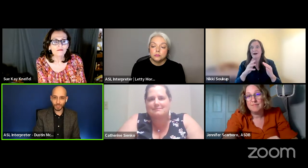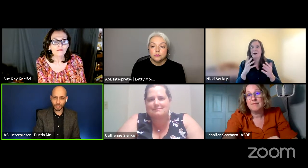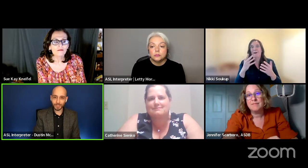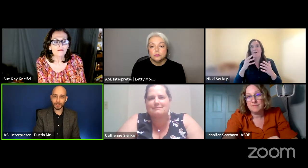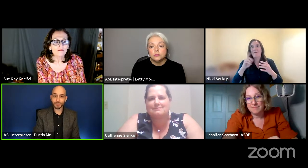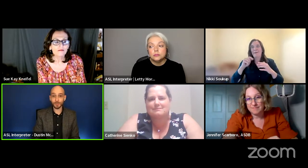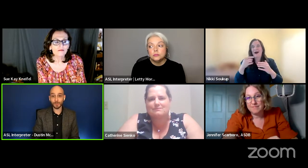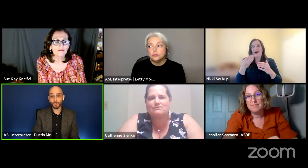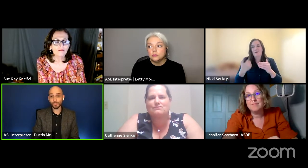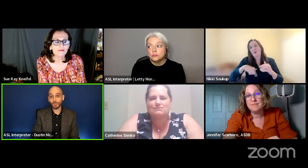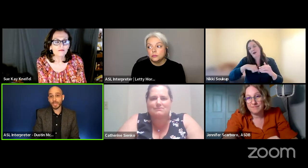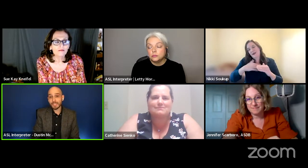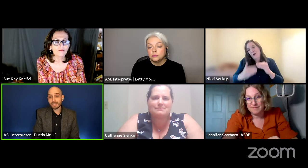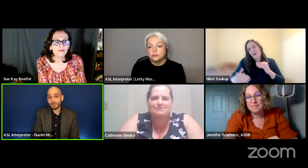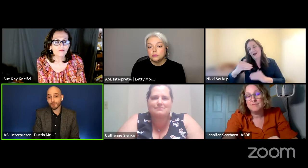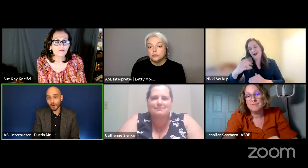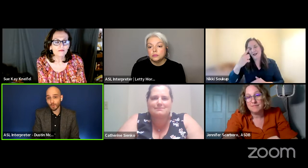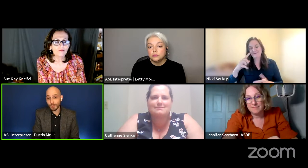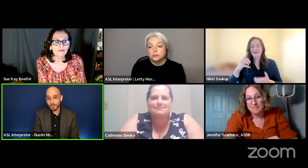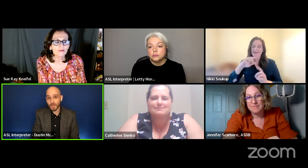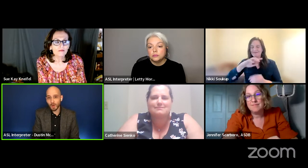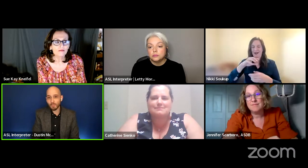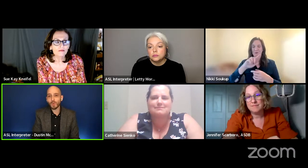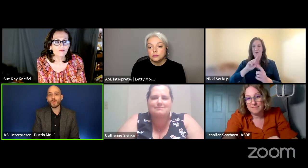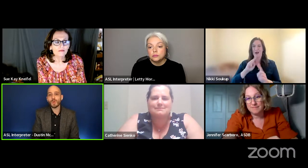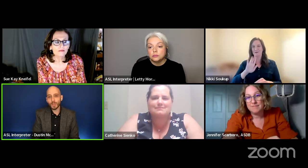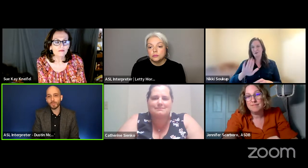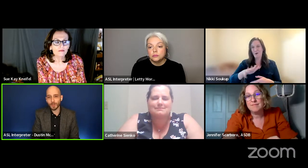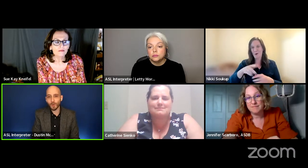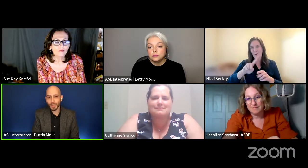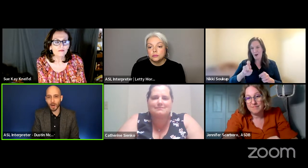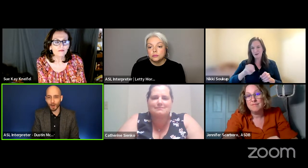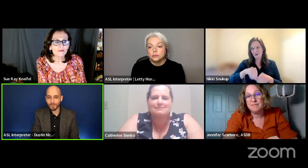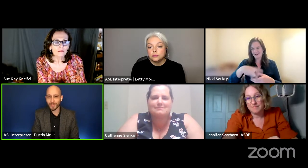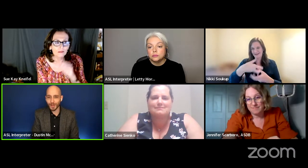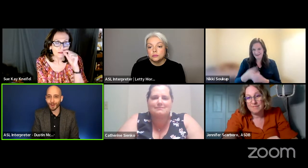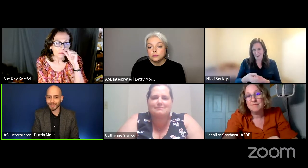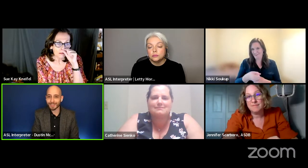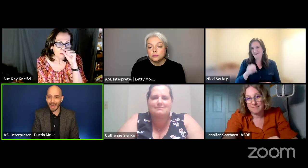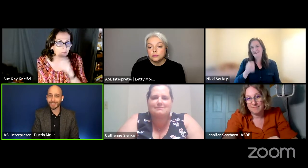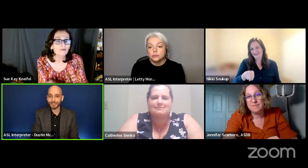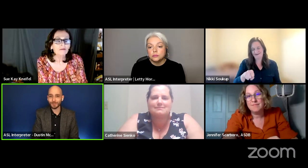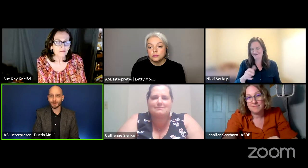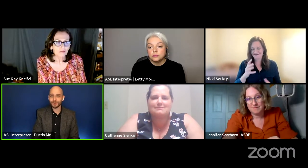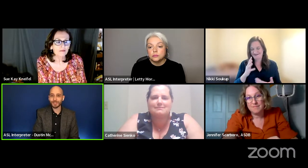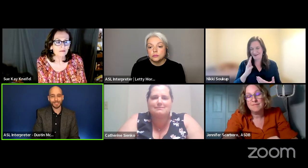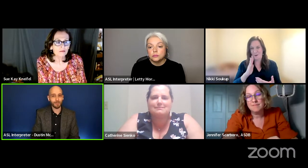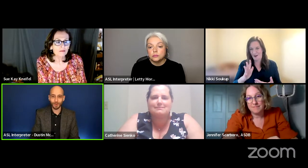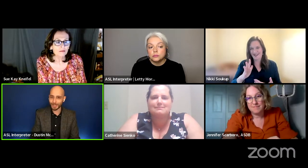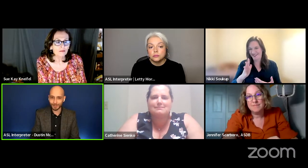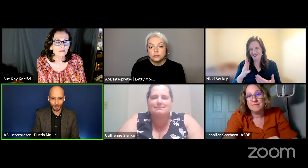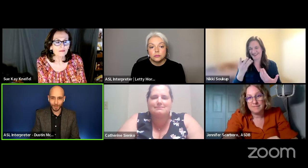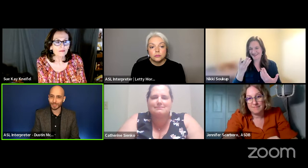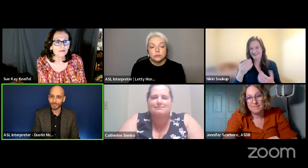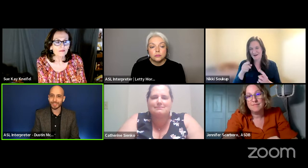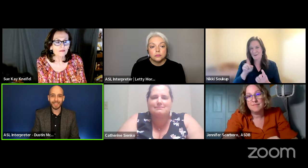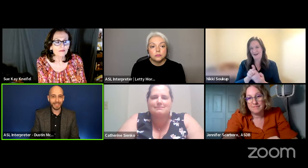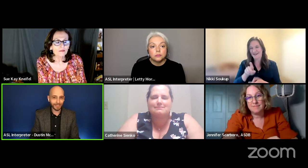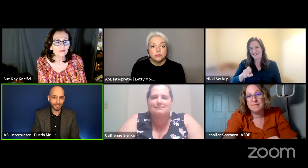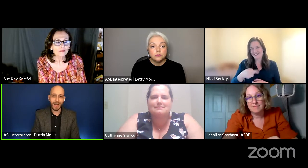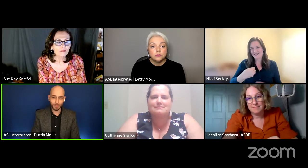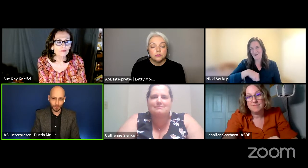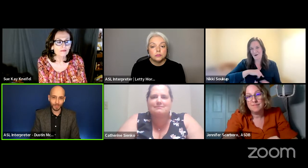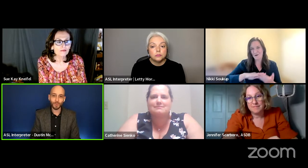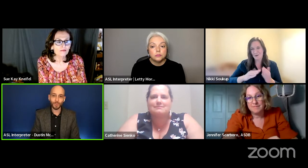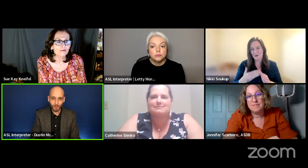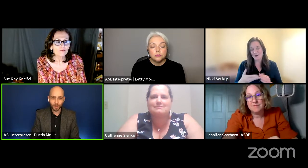updated section there so that we at least have to follow this minimum, but we will be going above and beyond that to, in summary, answer your question.